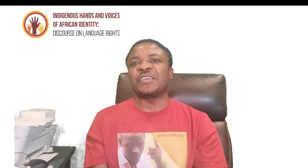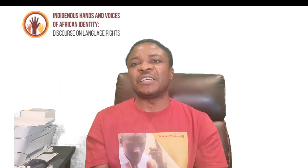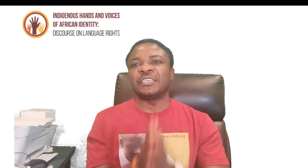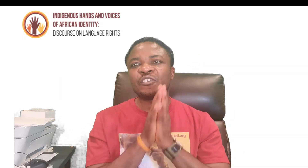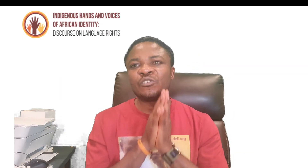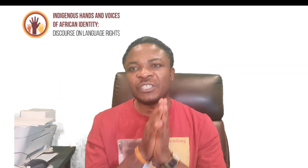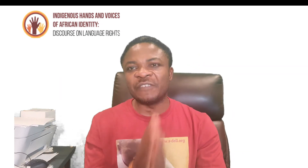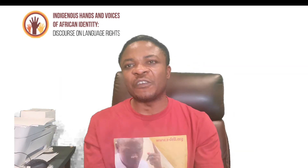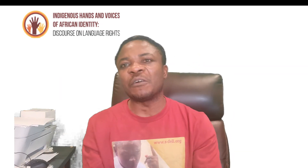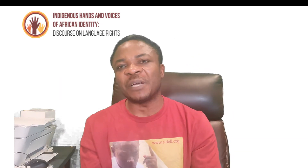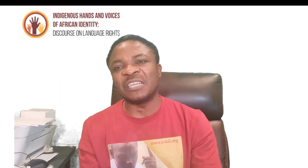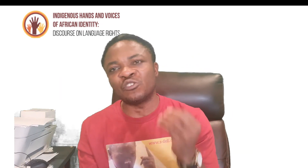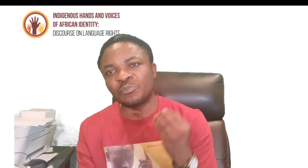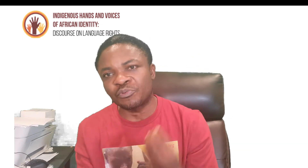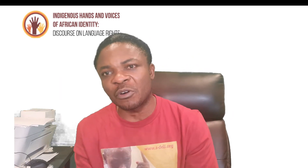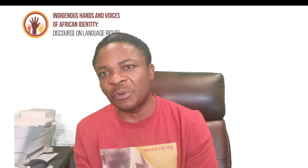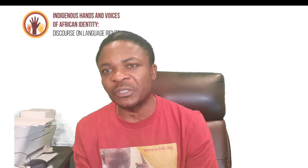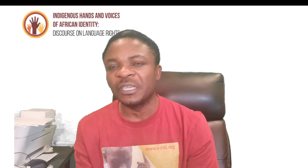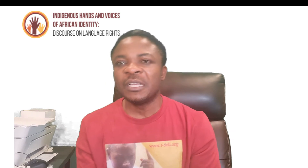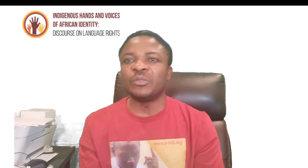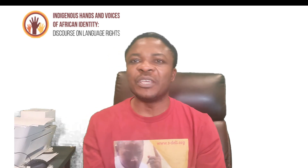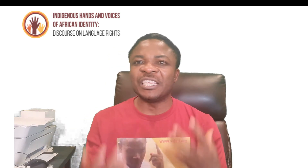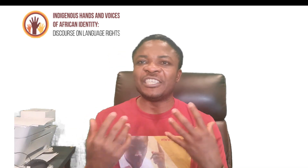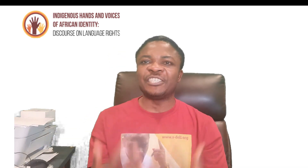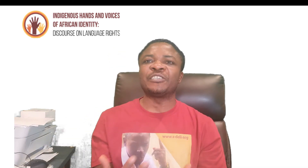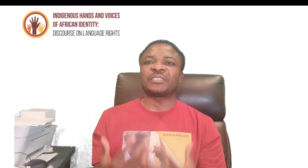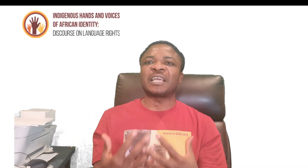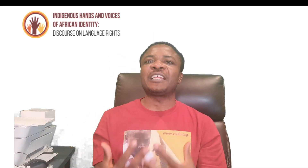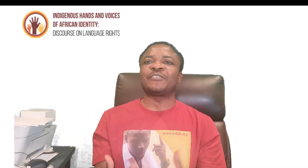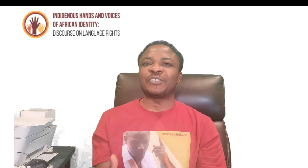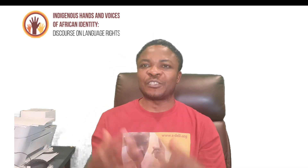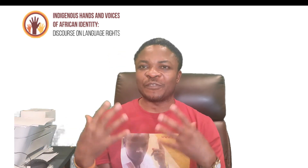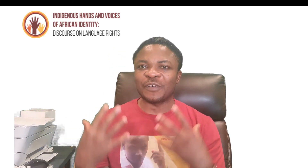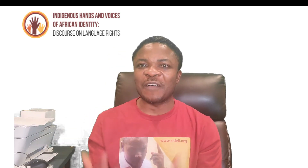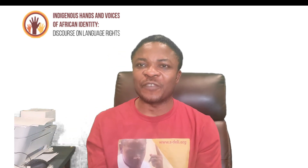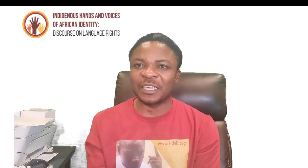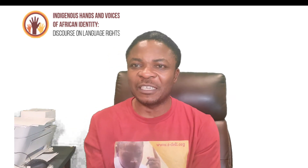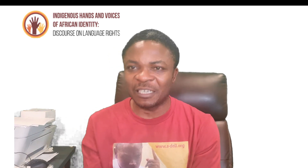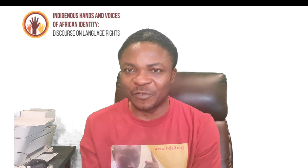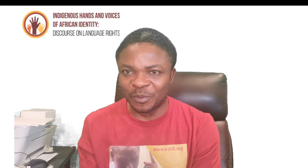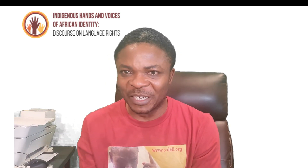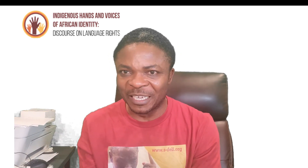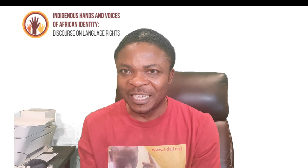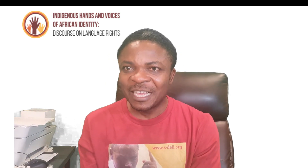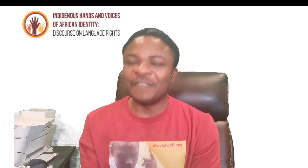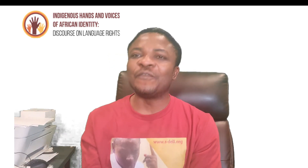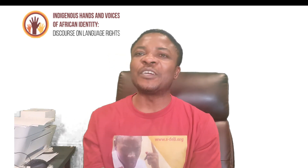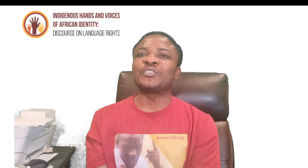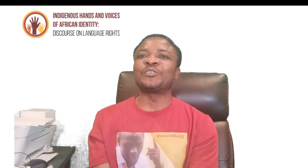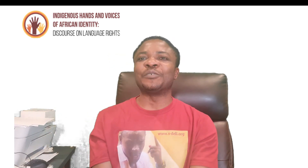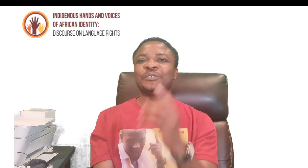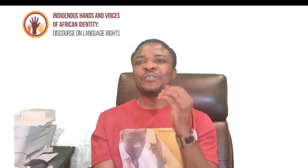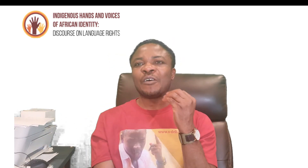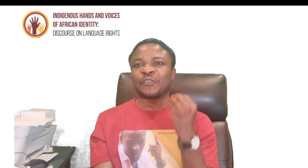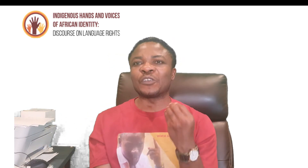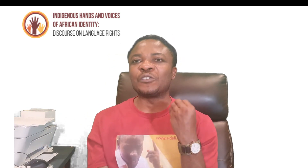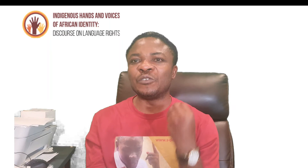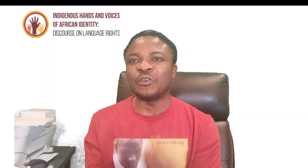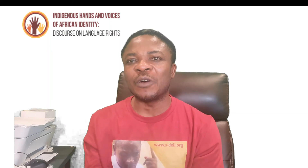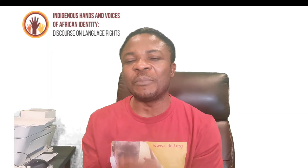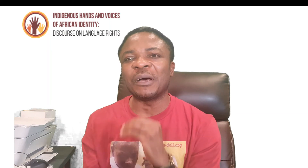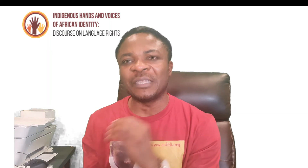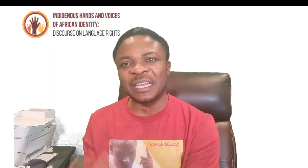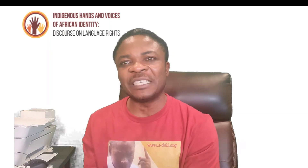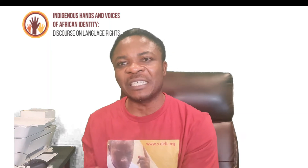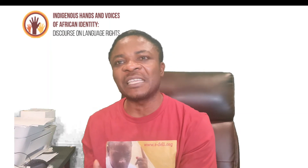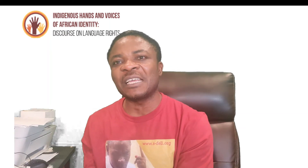have here is to develop and to promote the indigenous sign languages of African deaf community. And very soon, of course, you